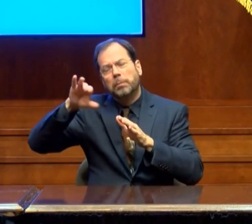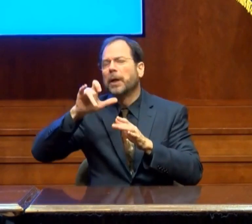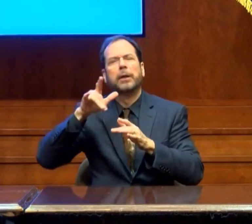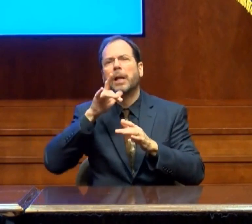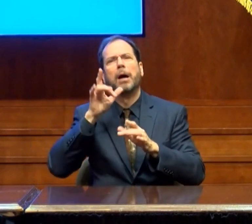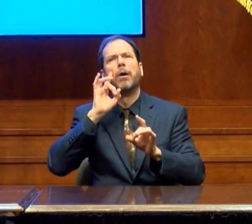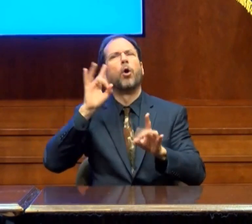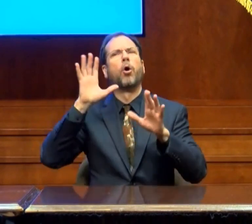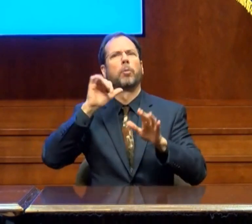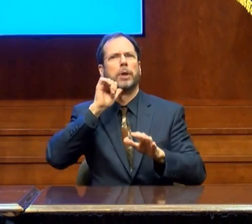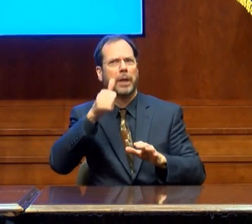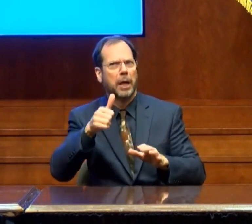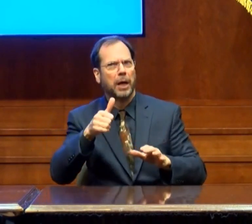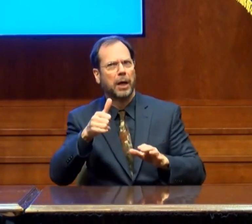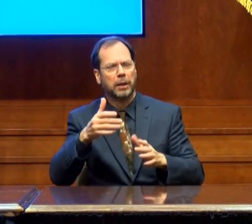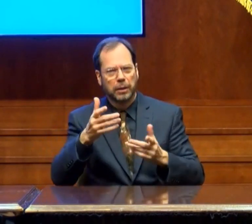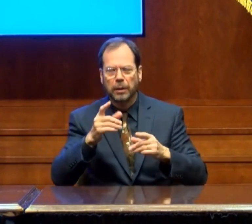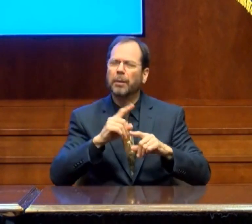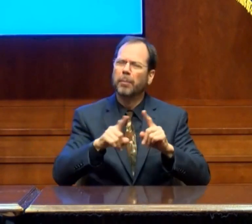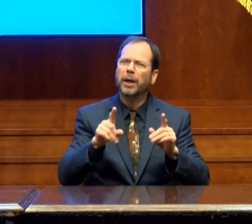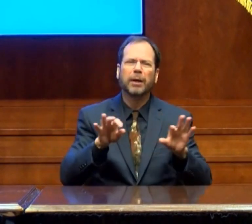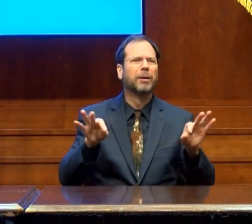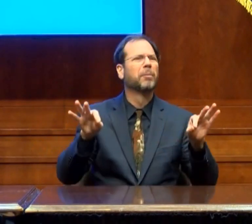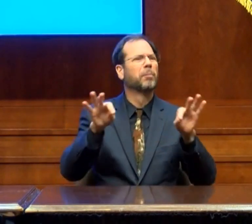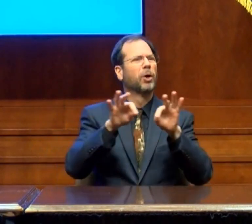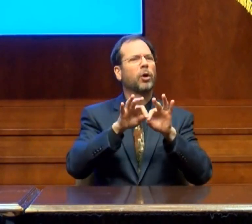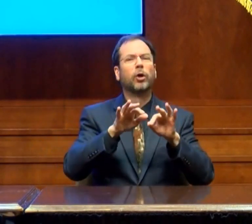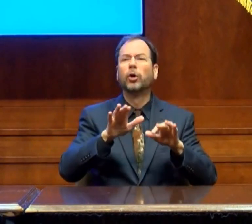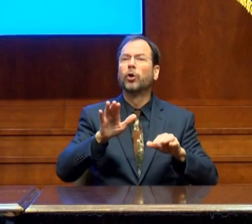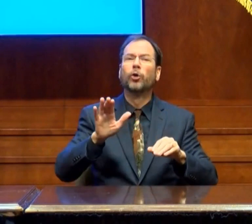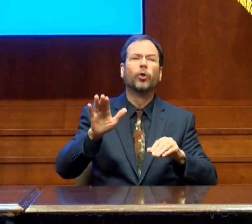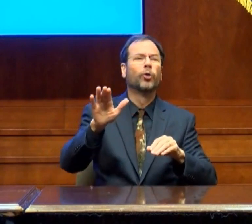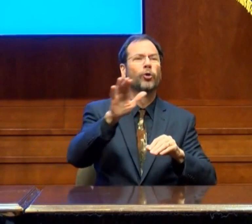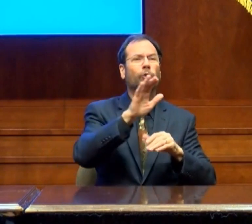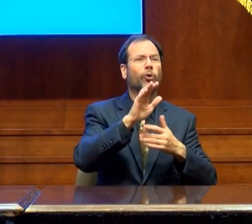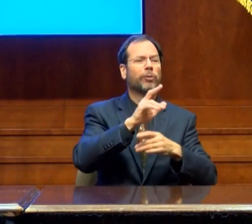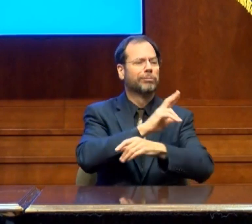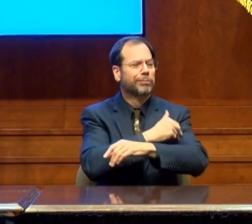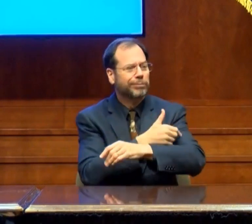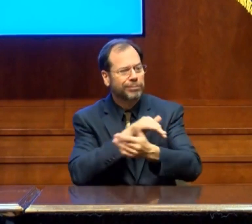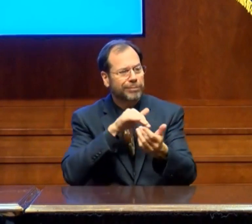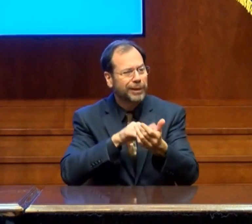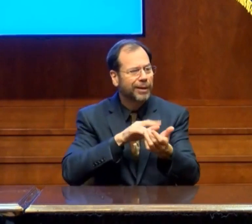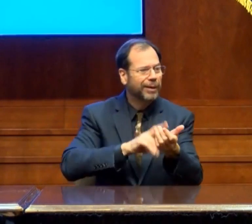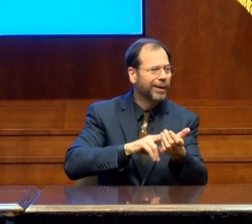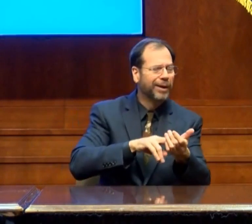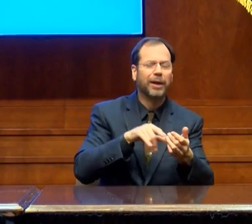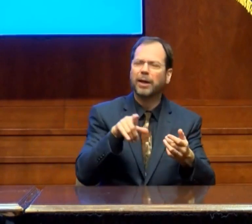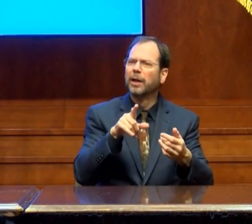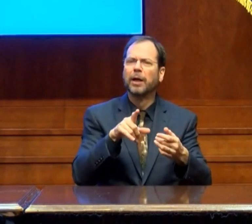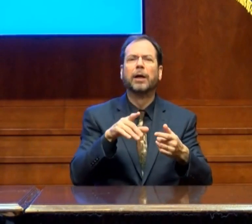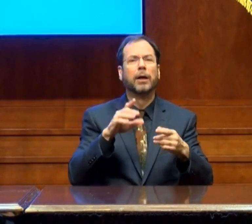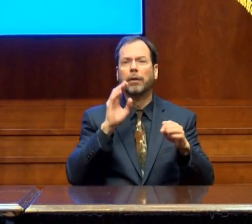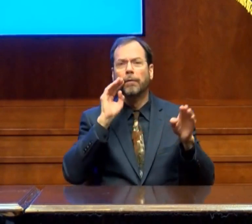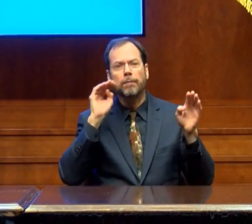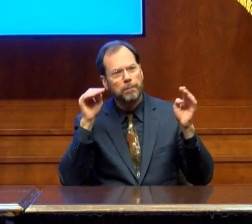that's disconcerting to us. But just know that your healthcare industry has had basically, it's all focused